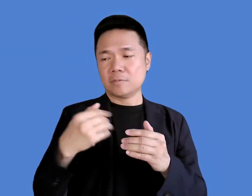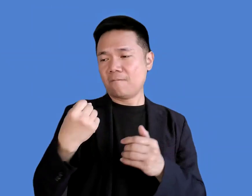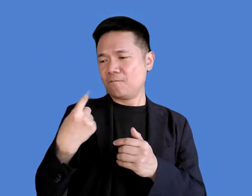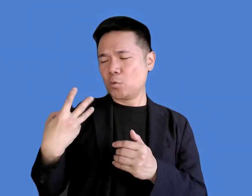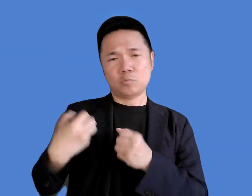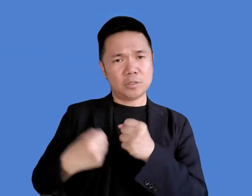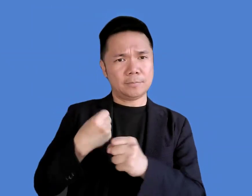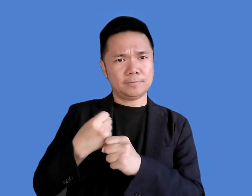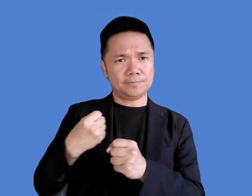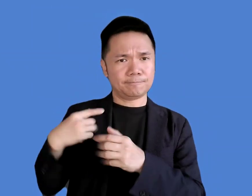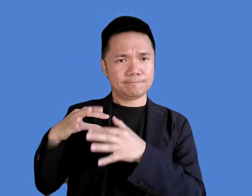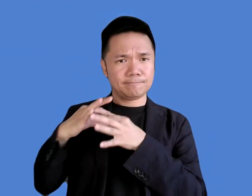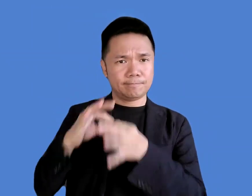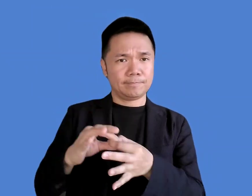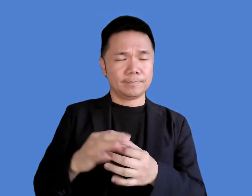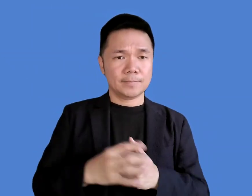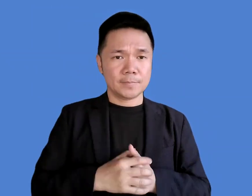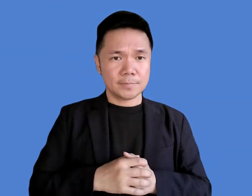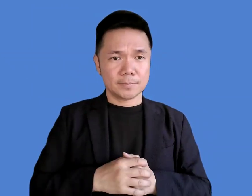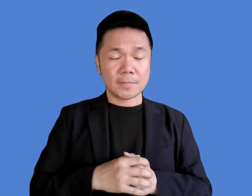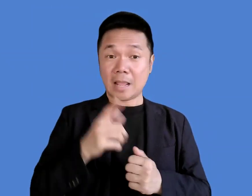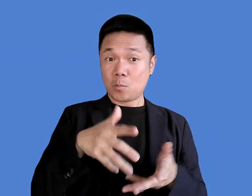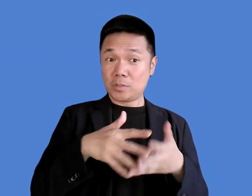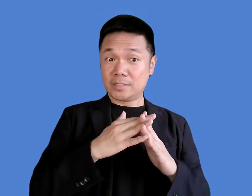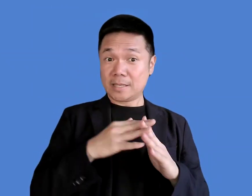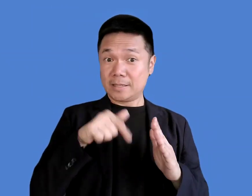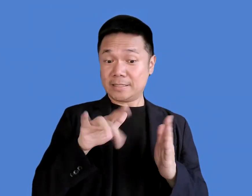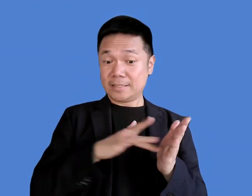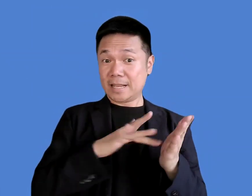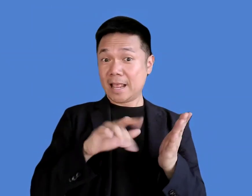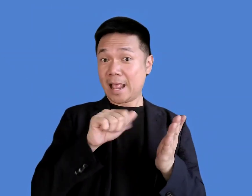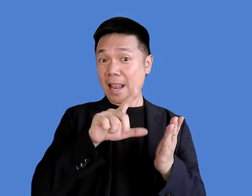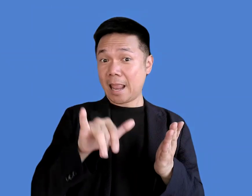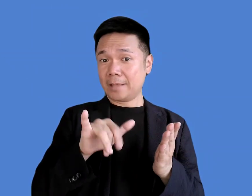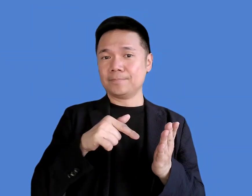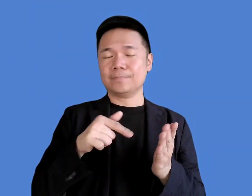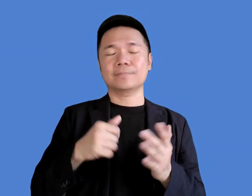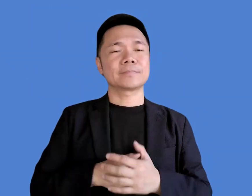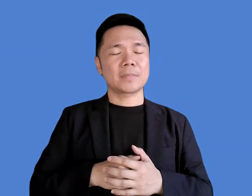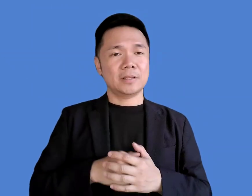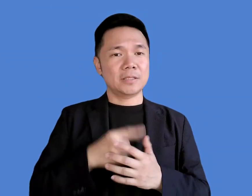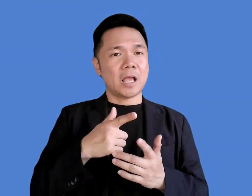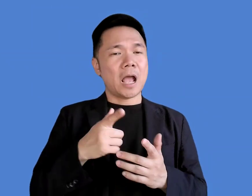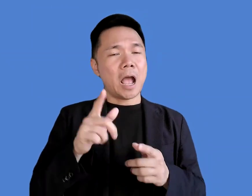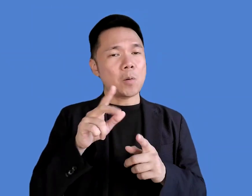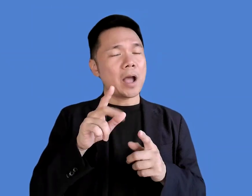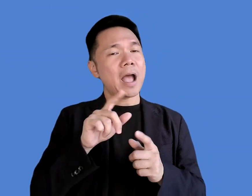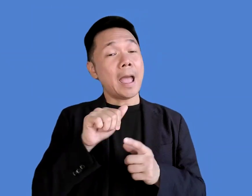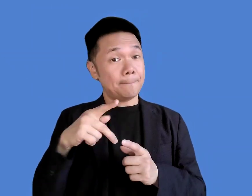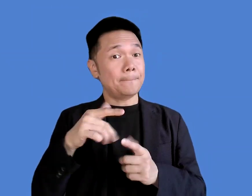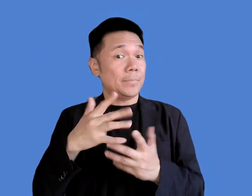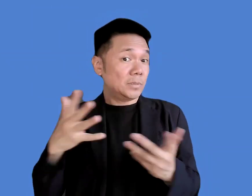and it's sort of the work that UN knows us most for, and the WEPS awards. So the application itself can do things